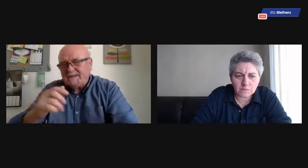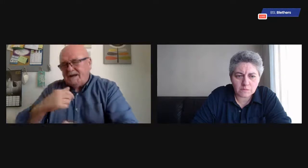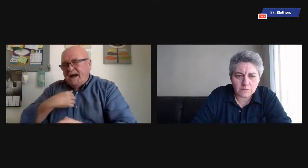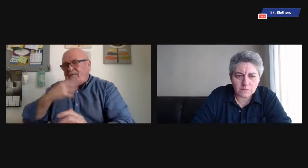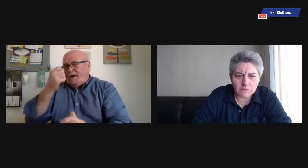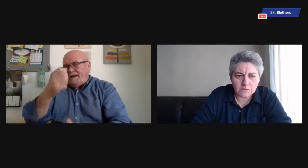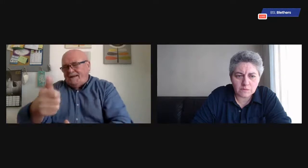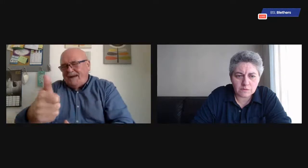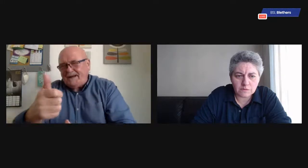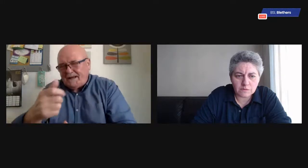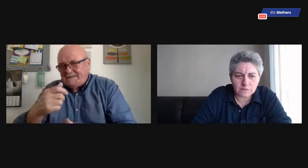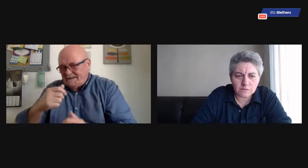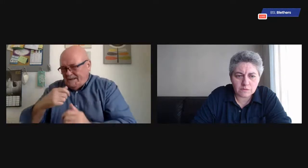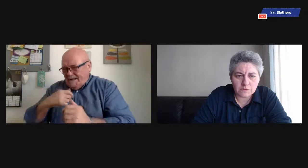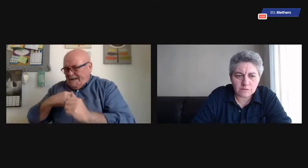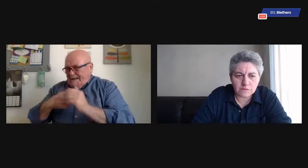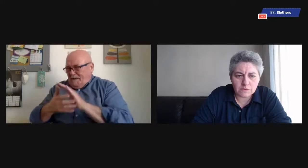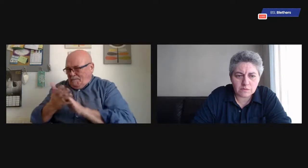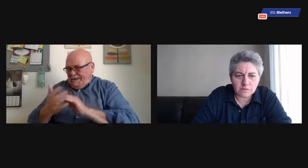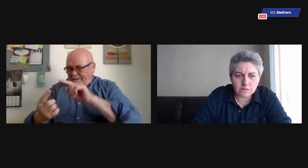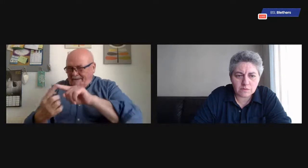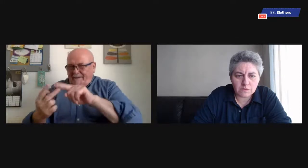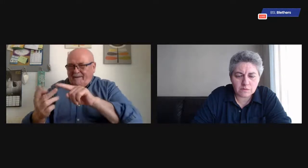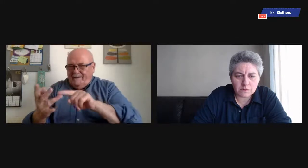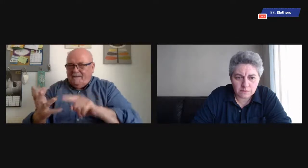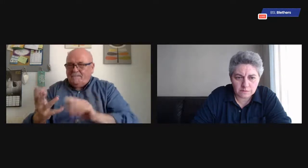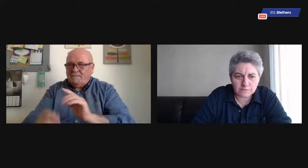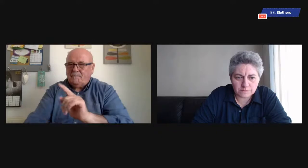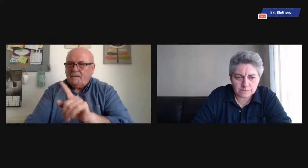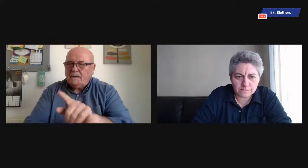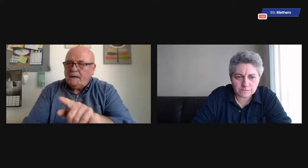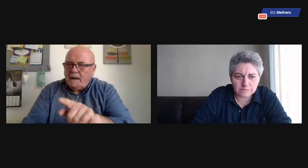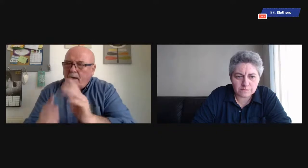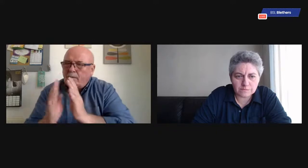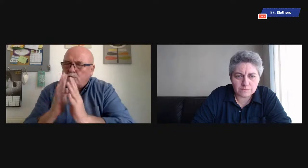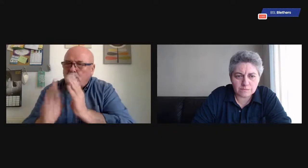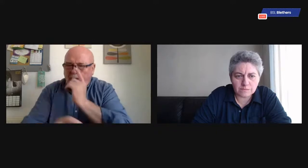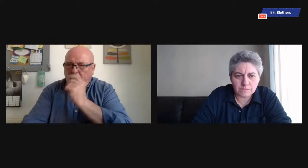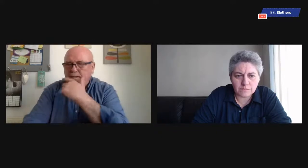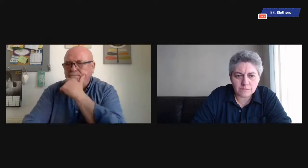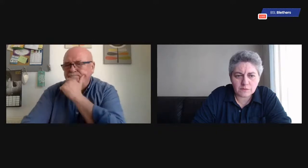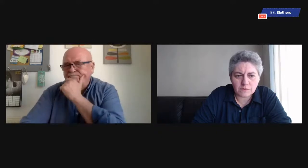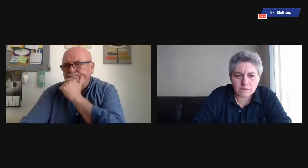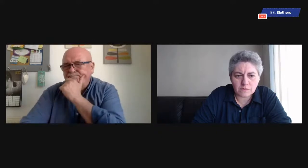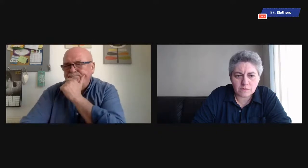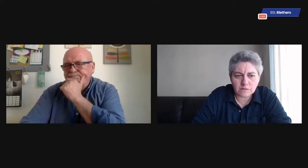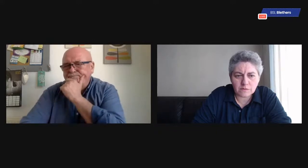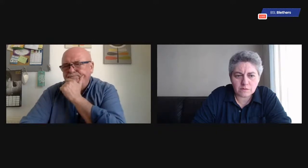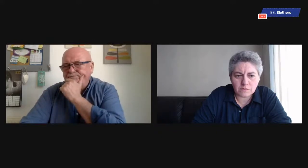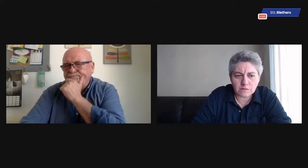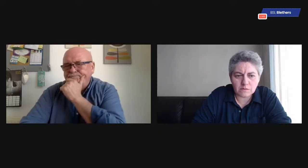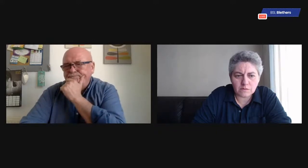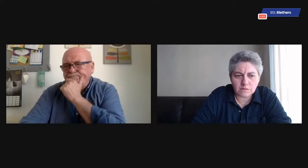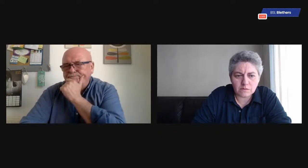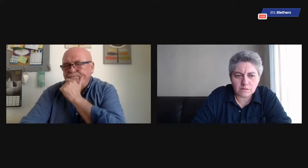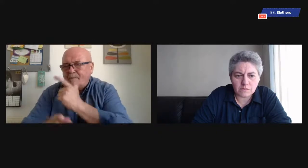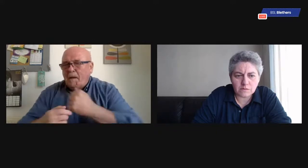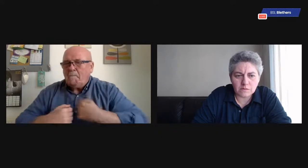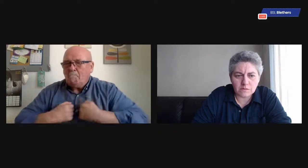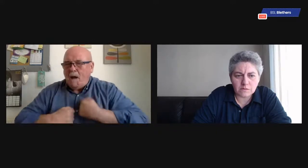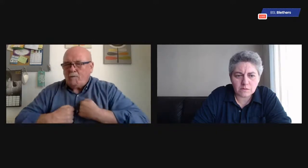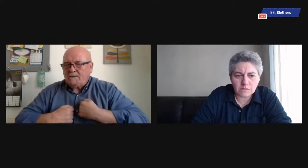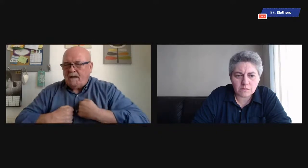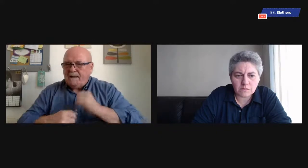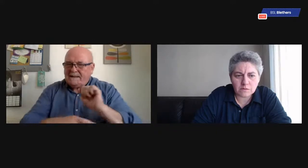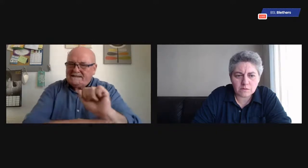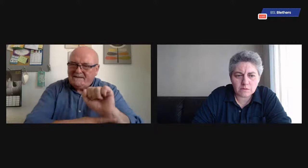I can then say, right, I can check what they're looking for, and I can say to the person, look, that. Now the